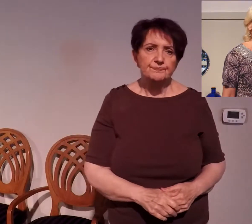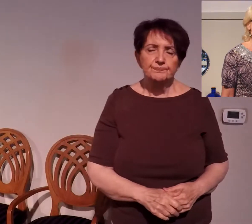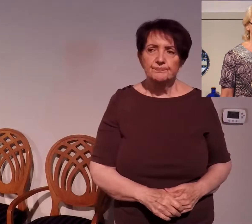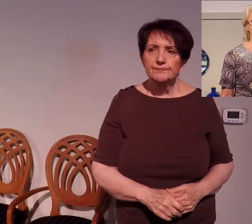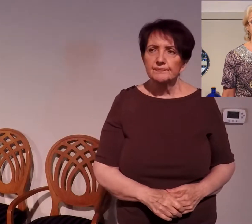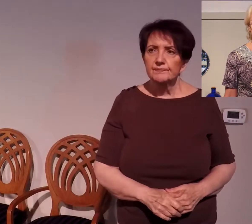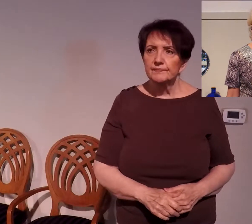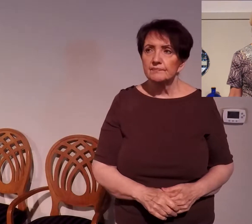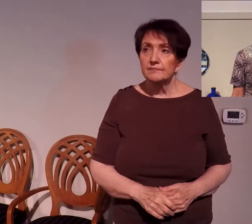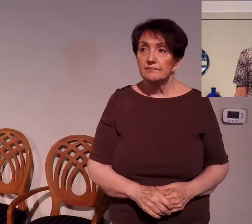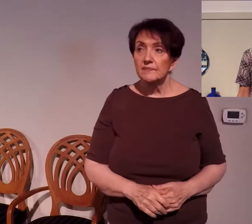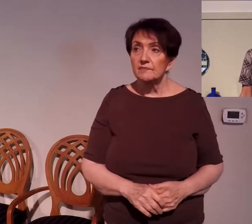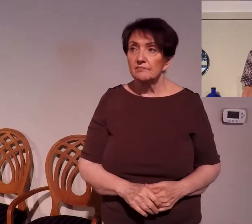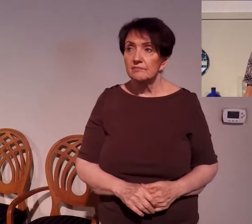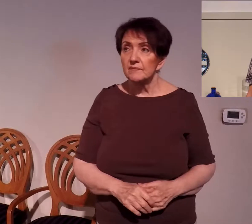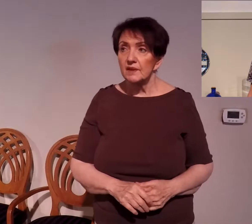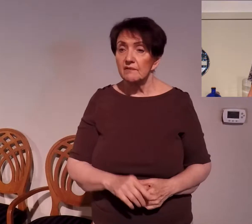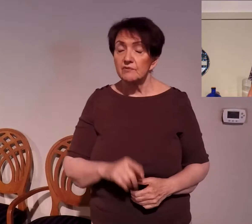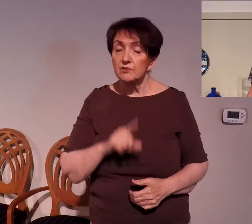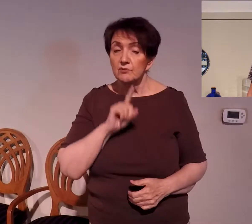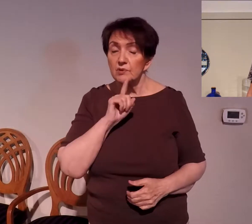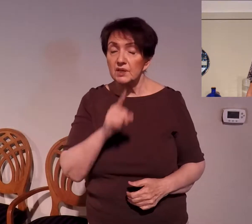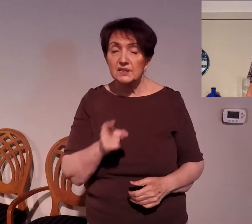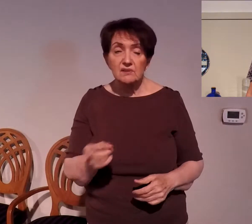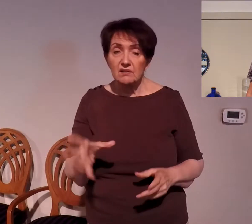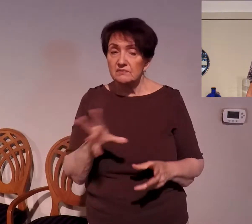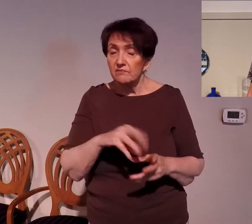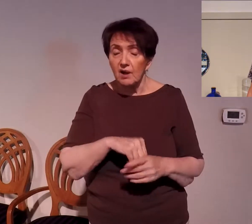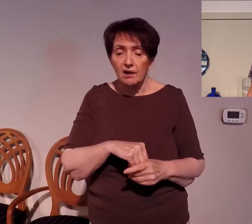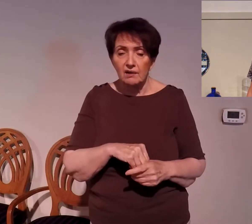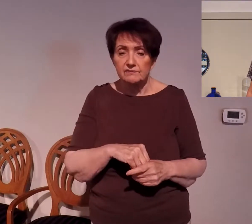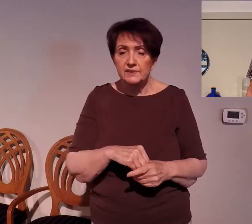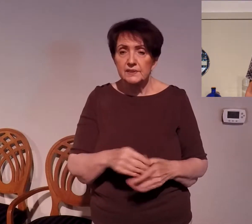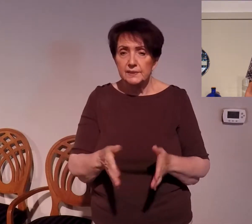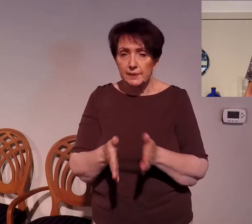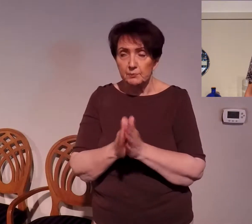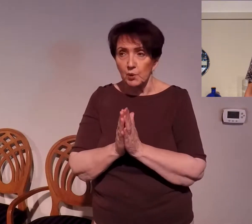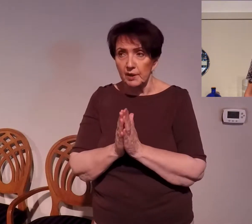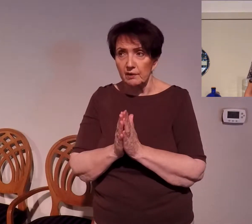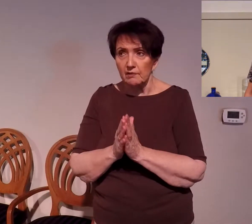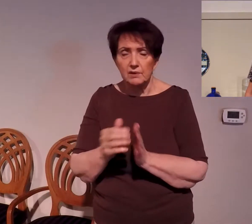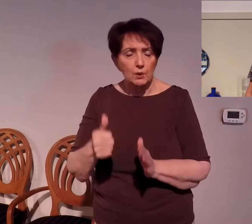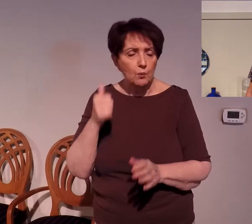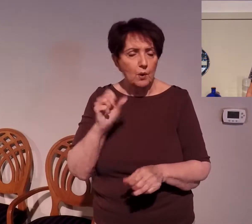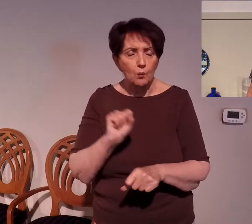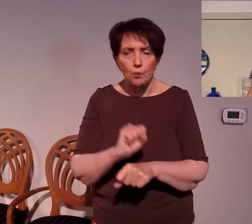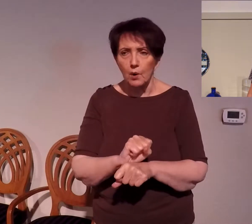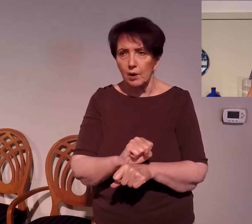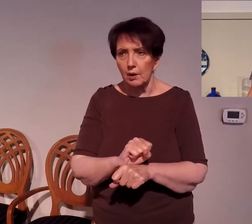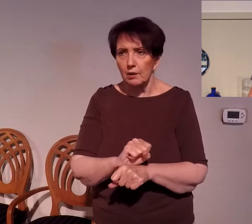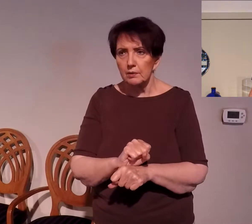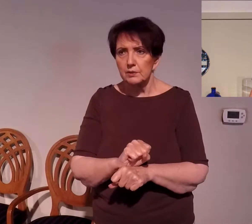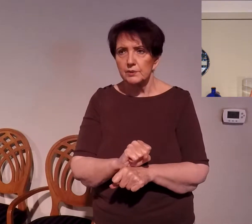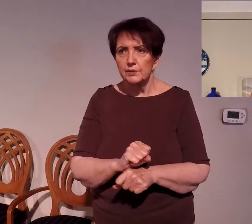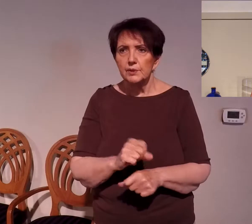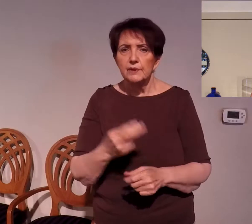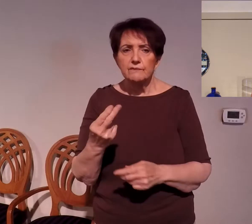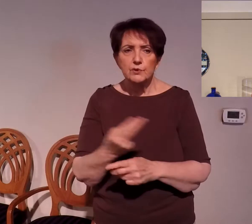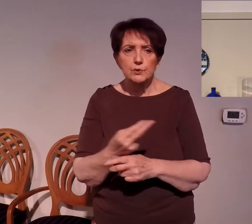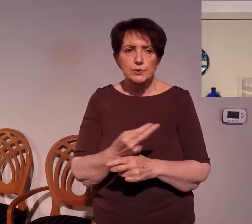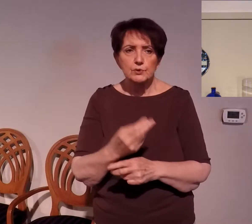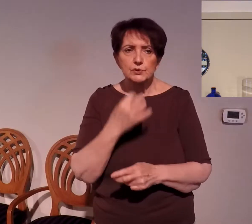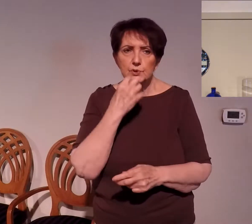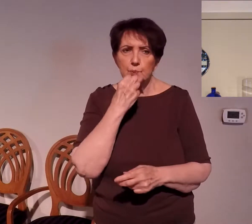If we don't actually engage in spiritual mind treatment, if we don't actually use our most precious,